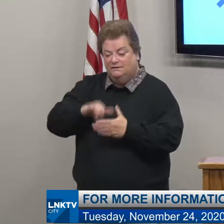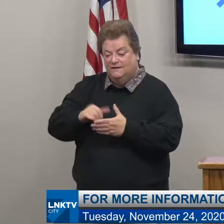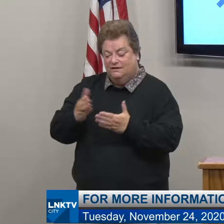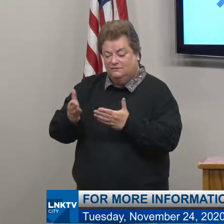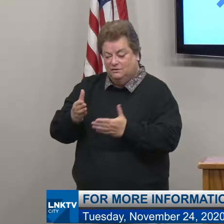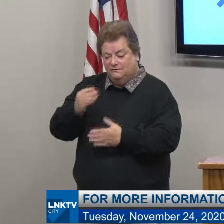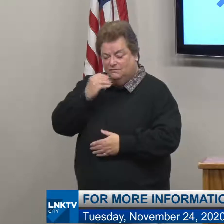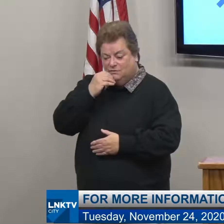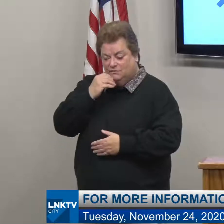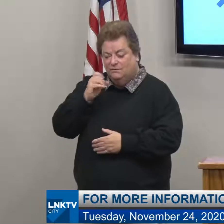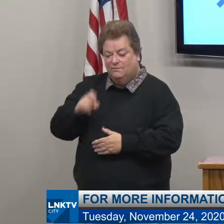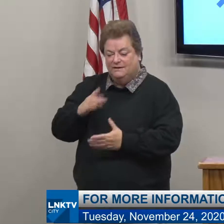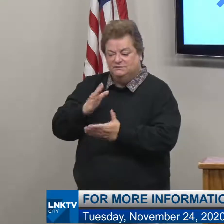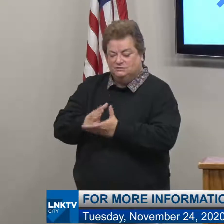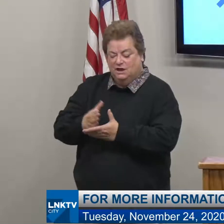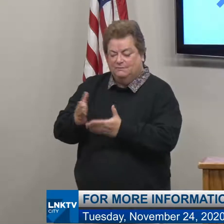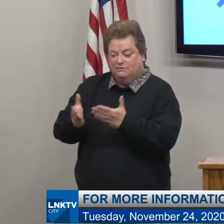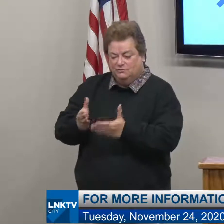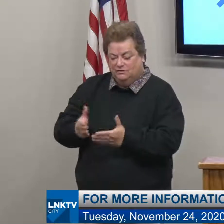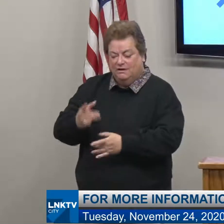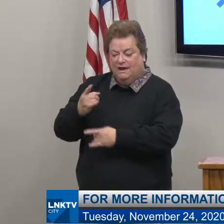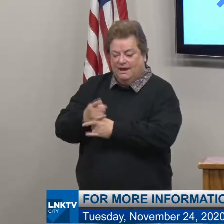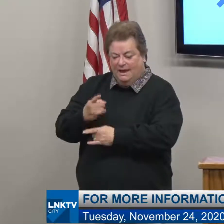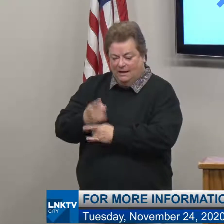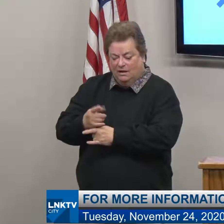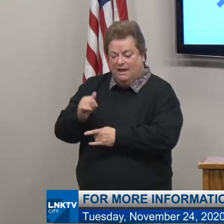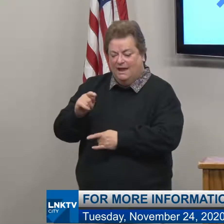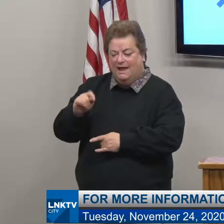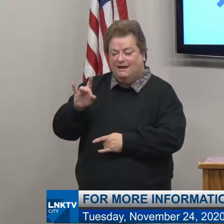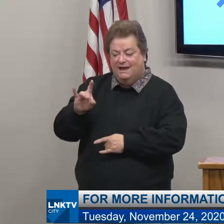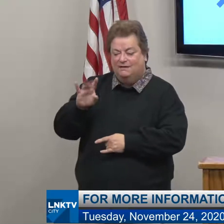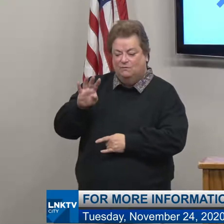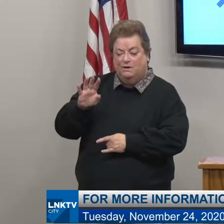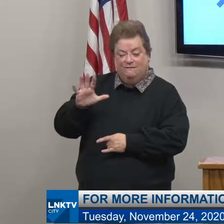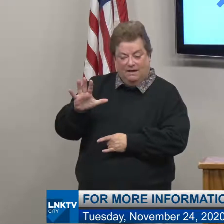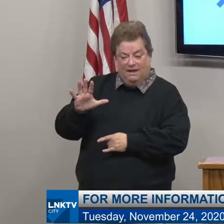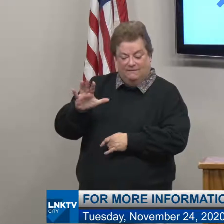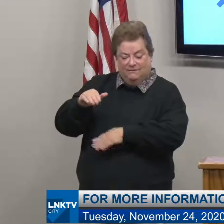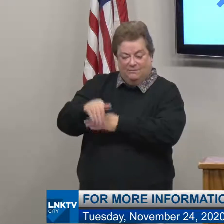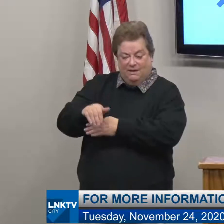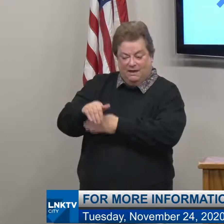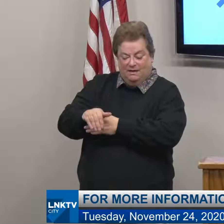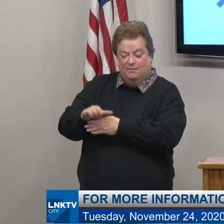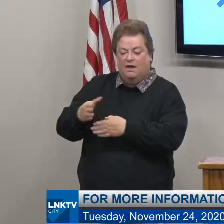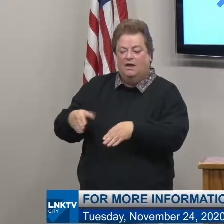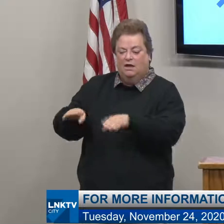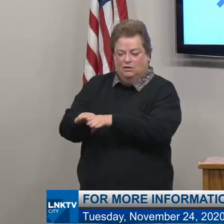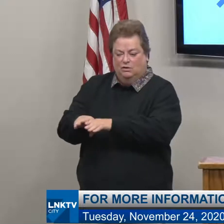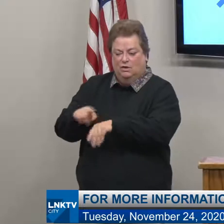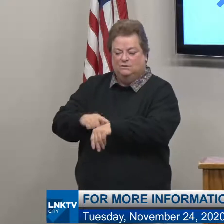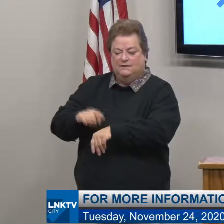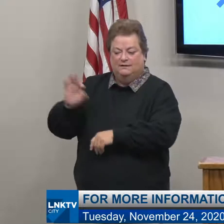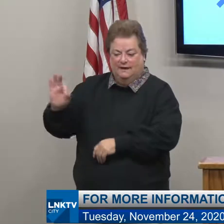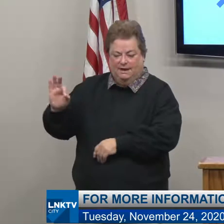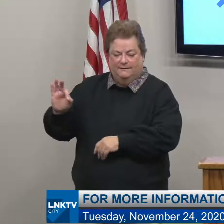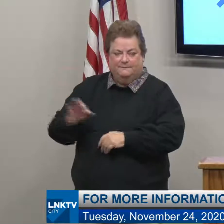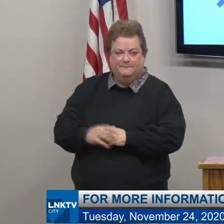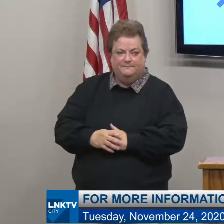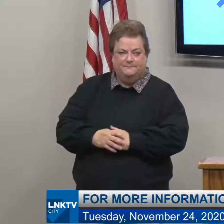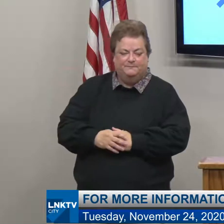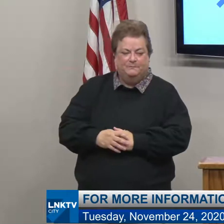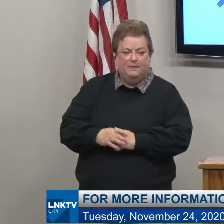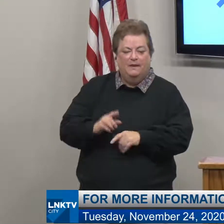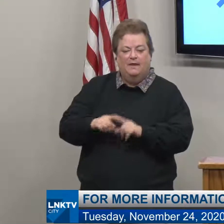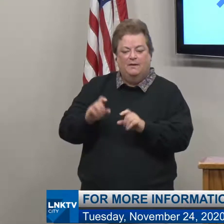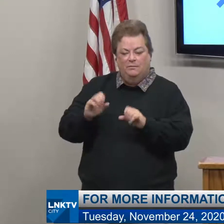on premises alcohol beverages at 8:45 p.m. and must close by 9 p.m. But they